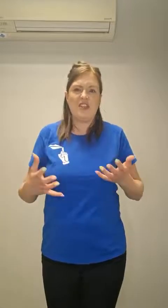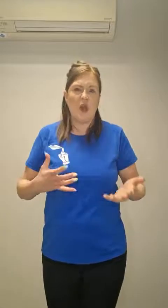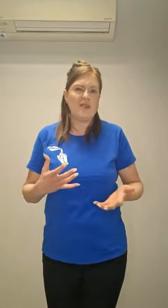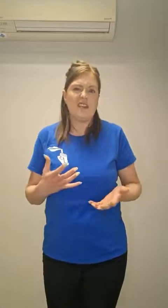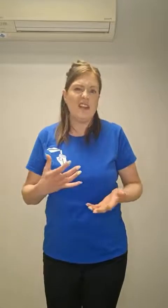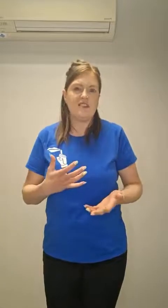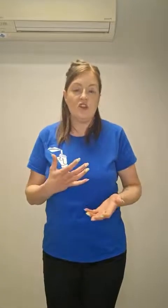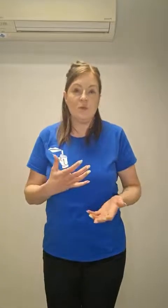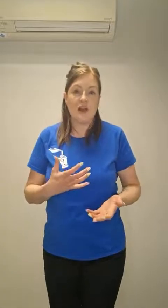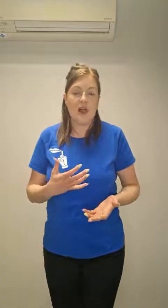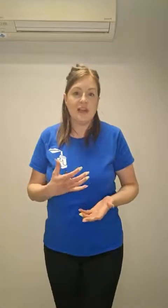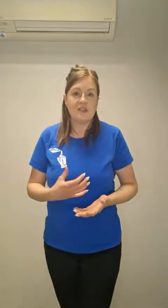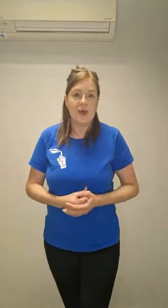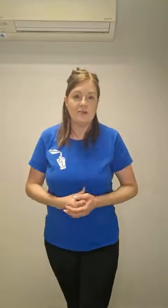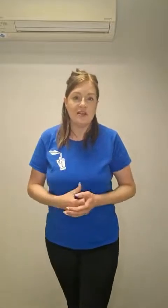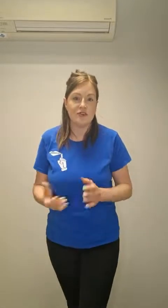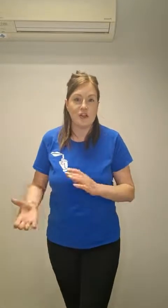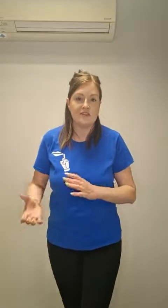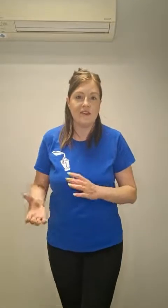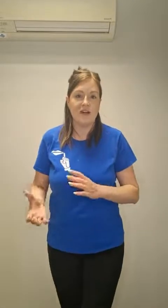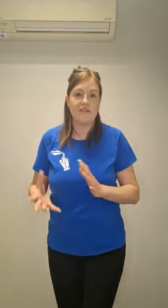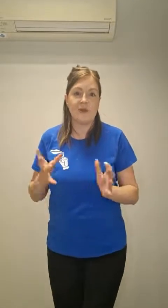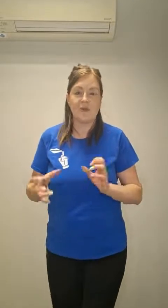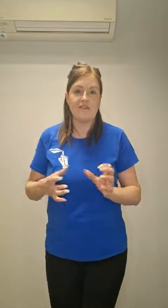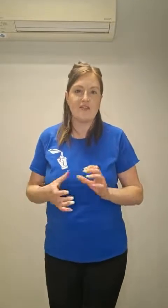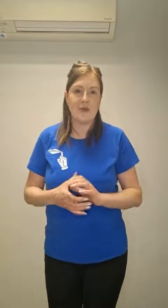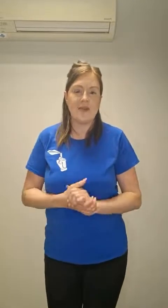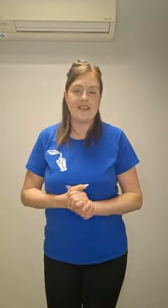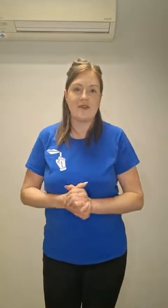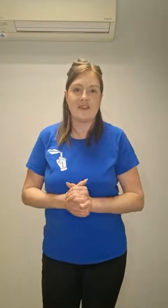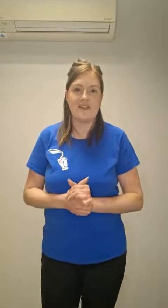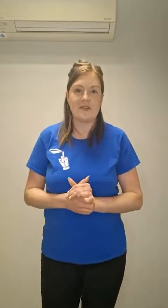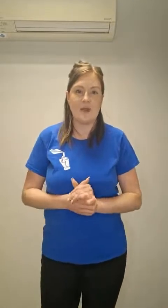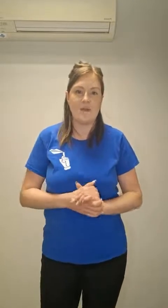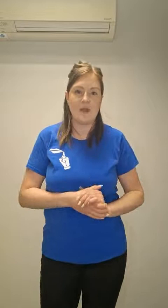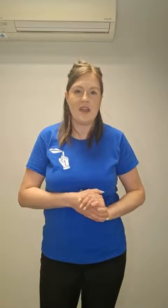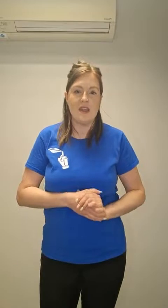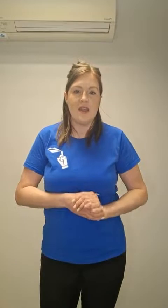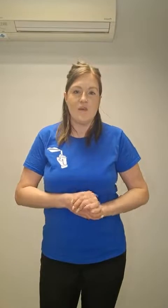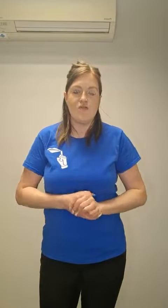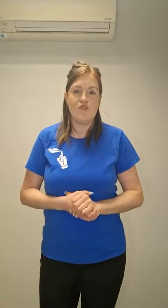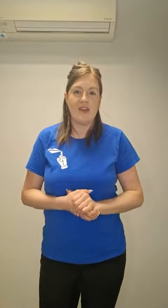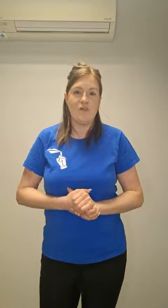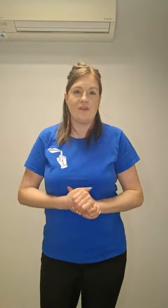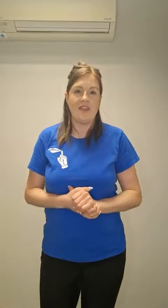videos and things that you would like as well. TikTok is fun for all of the jokey sort of things as well, but we really